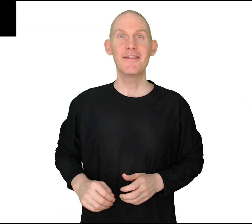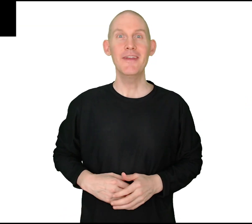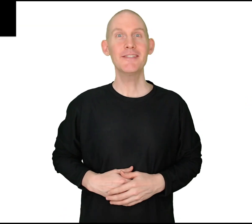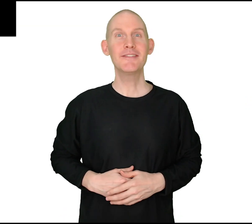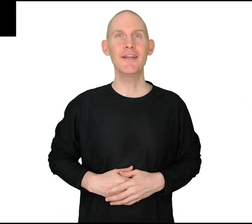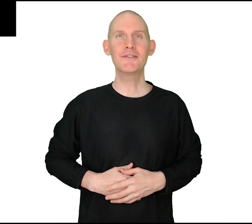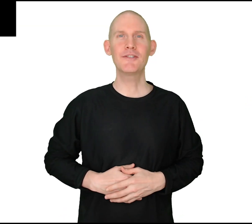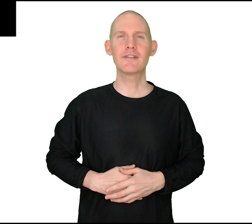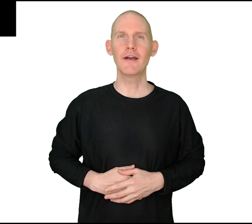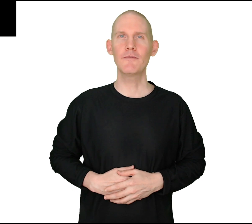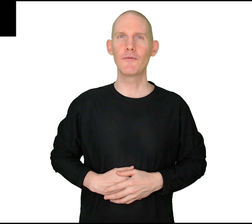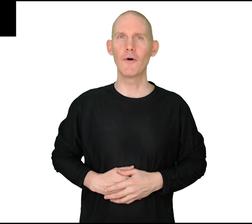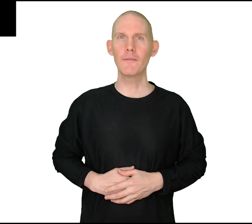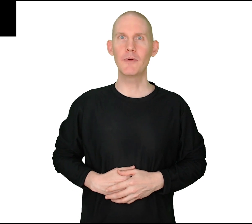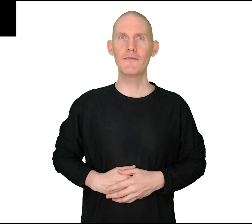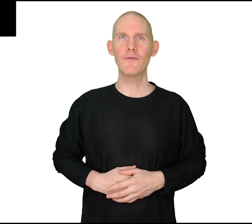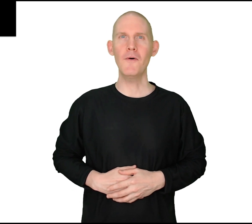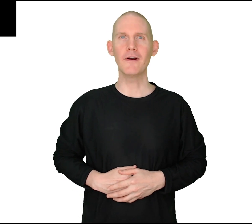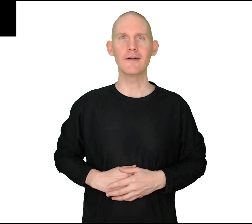This is the sign for before.